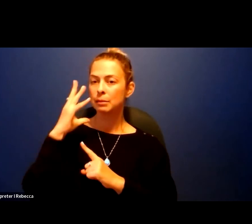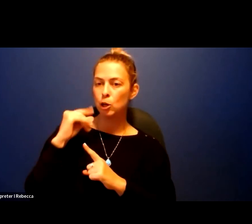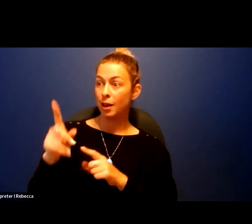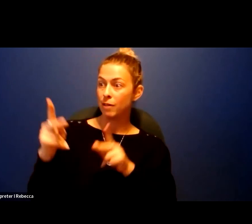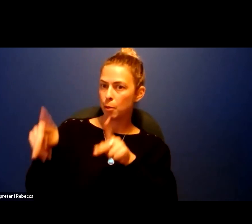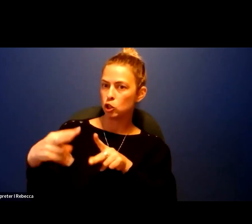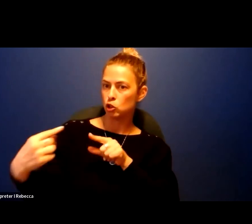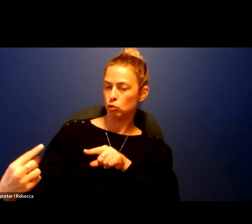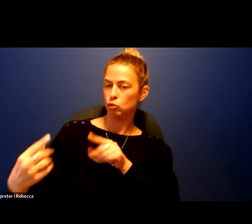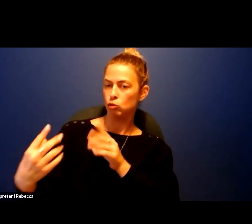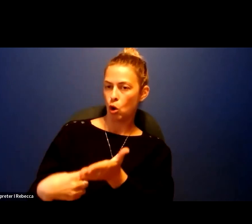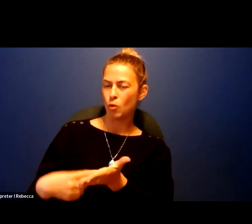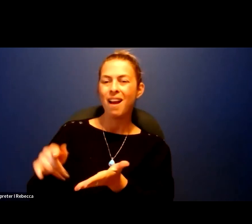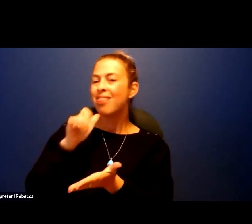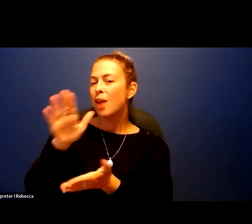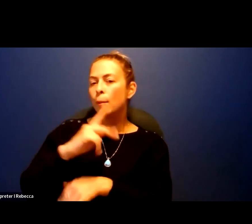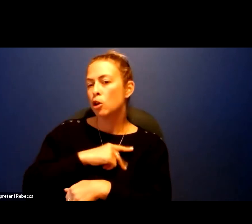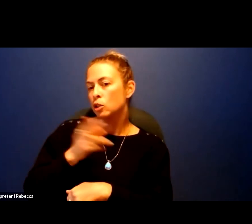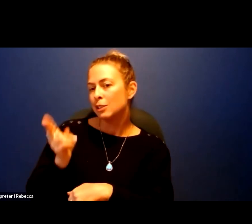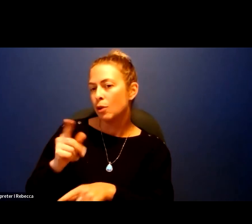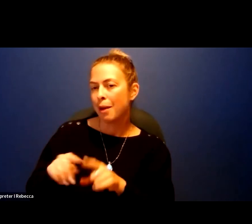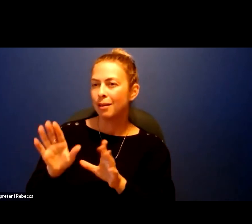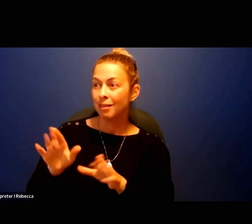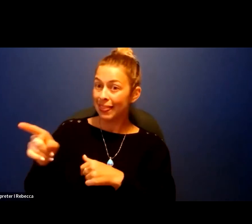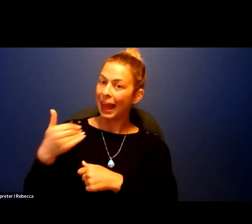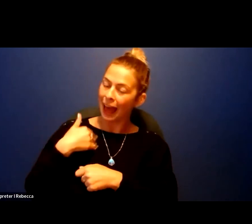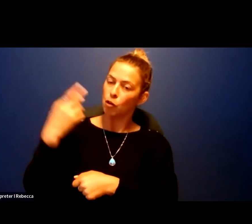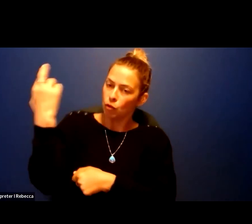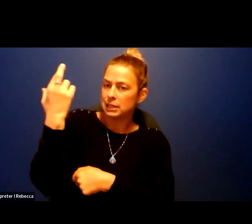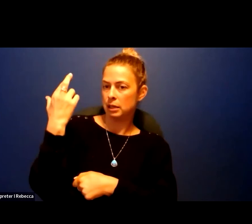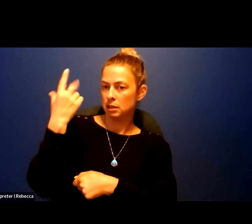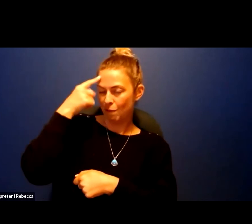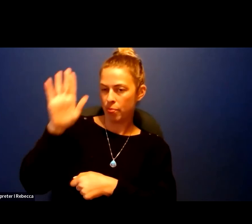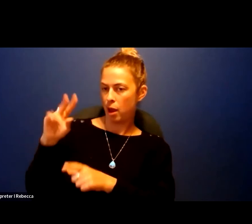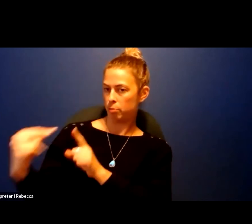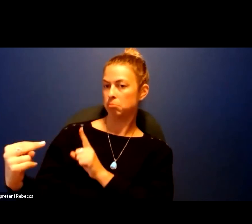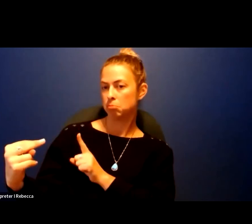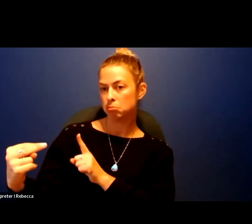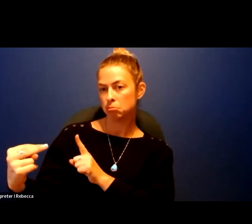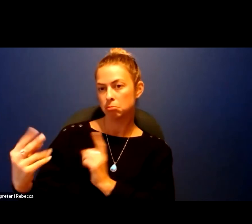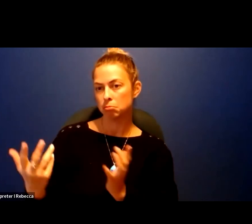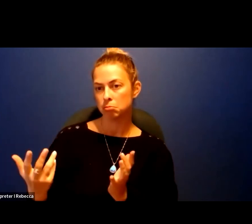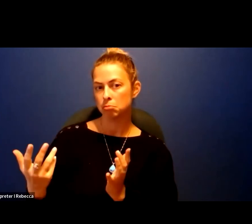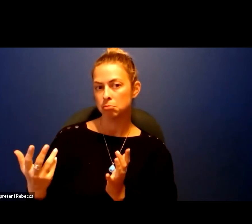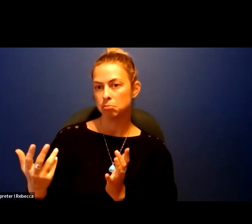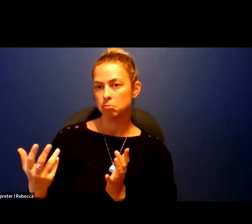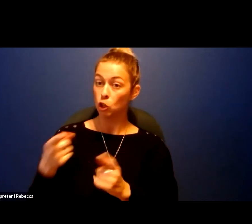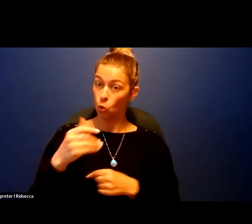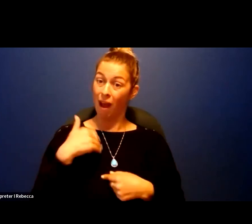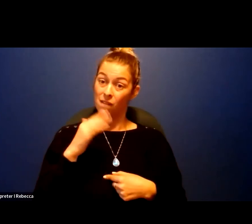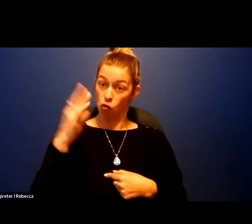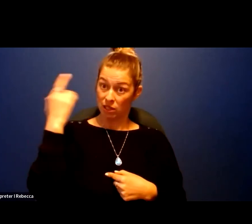mean like their personal history, but just understanding they really have a reason that they think what they think. And you really have a reason that you think